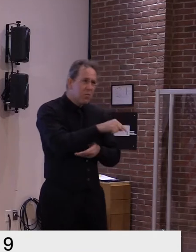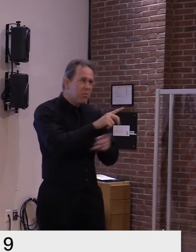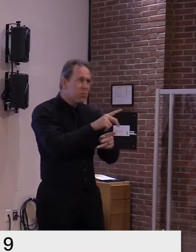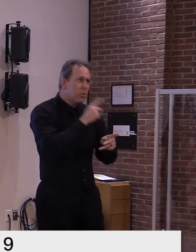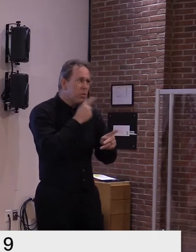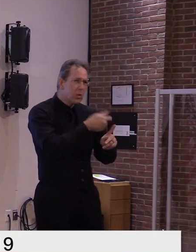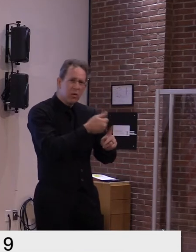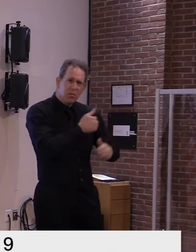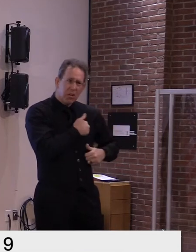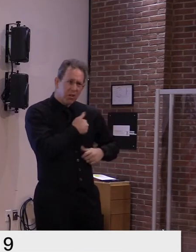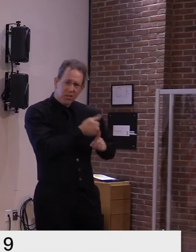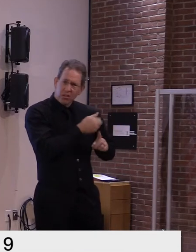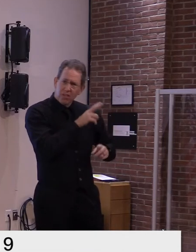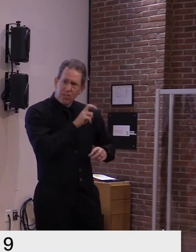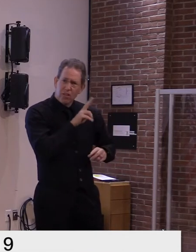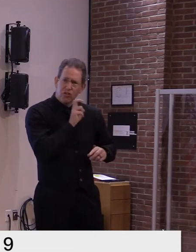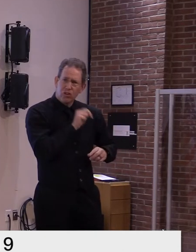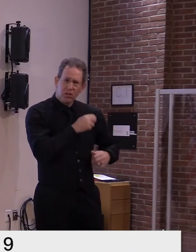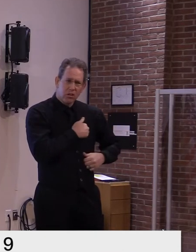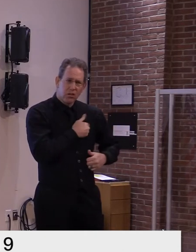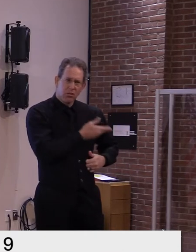veteran?